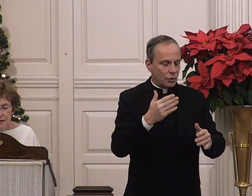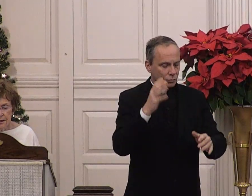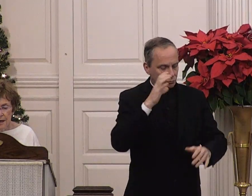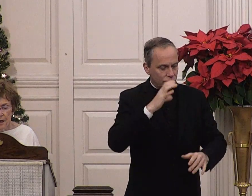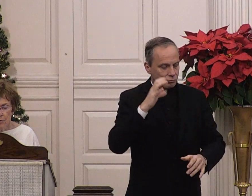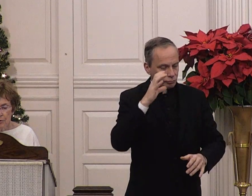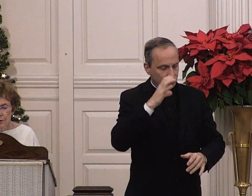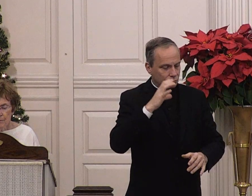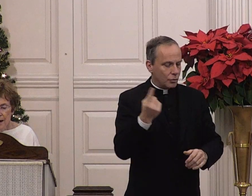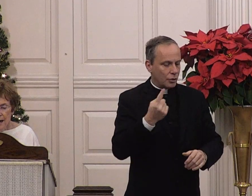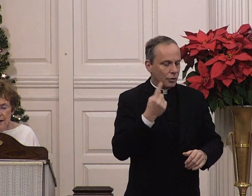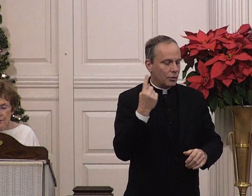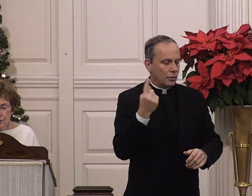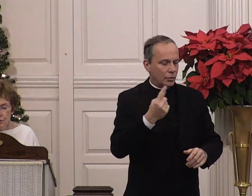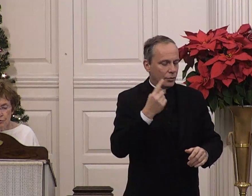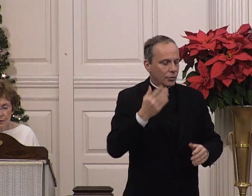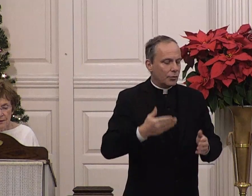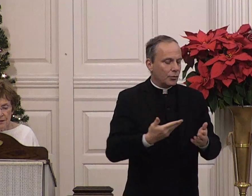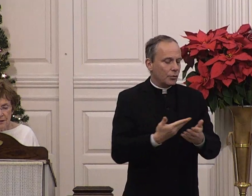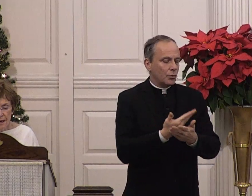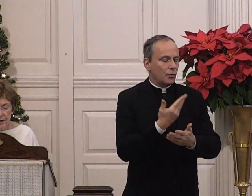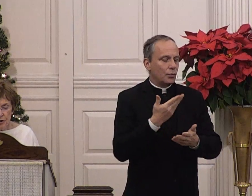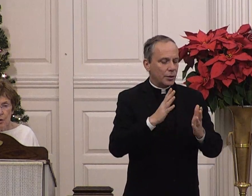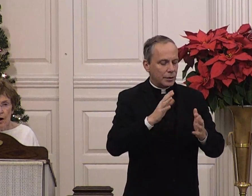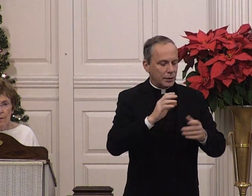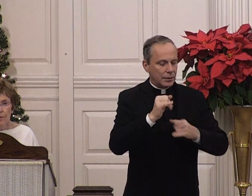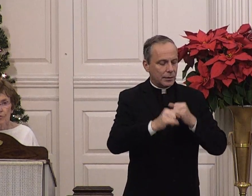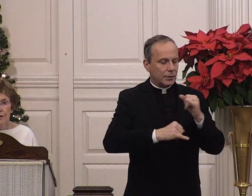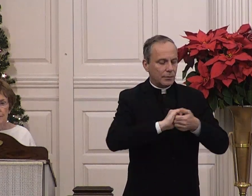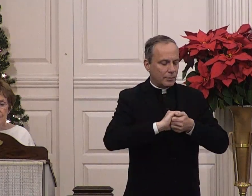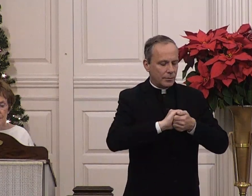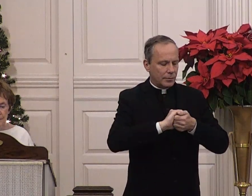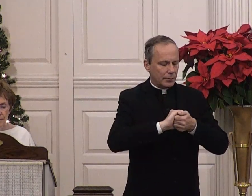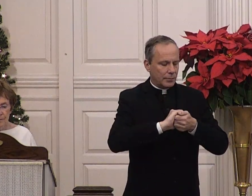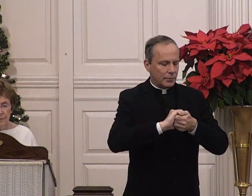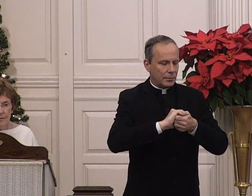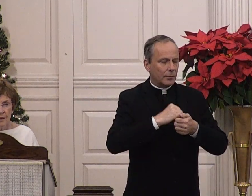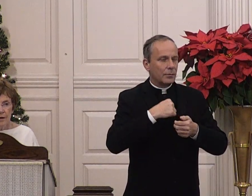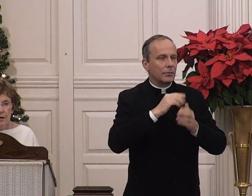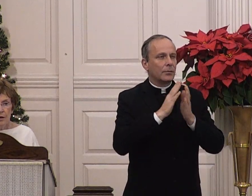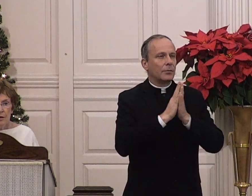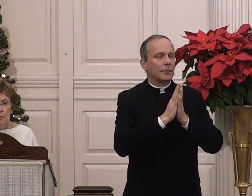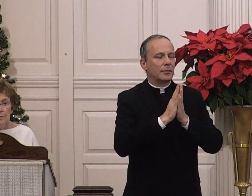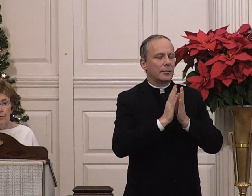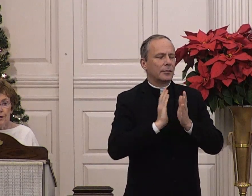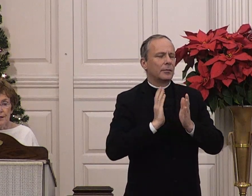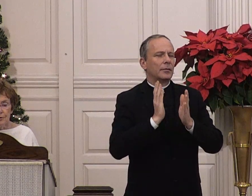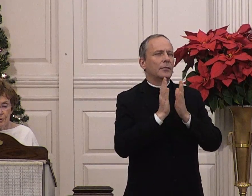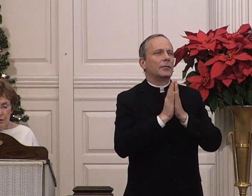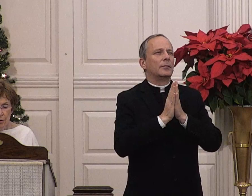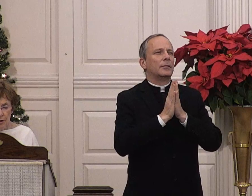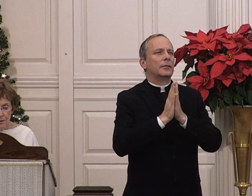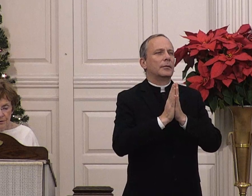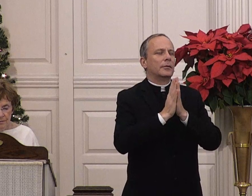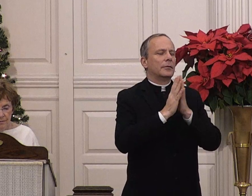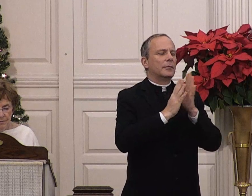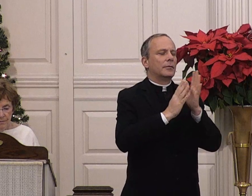out new paths to international cooperation. We pray to the Lord.